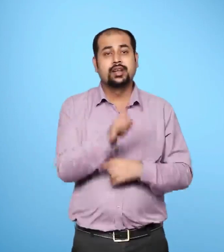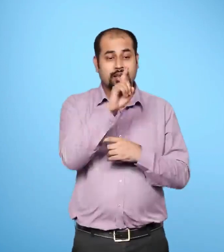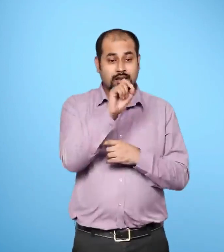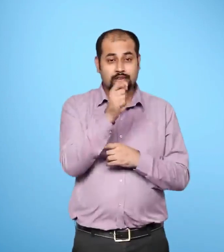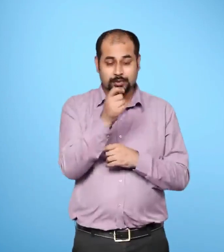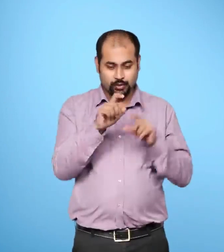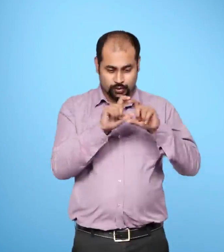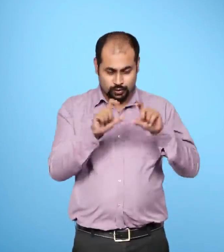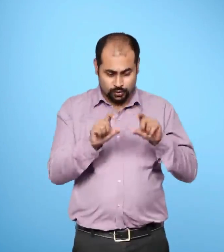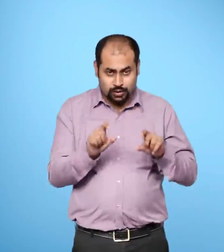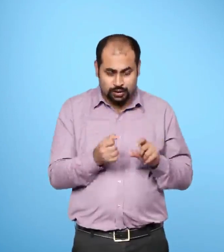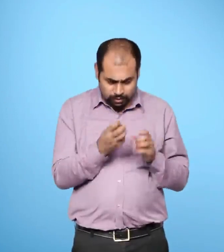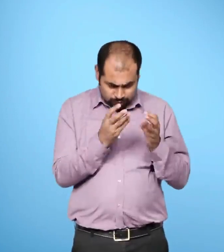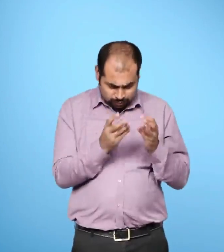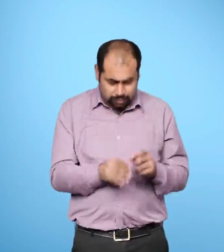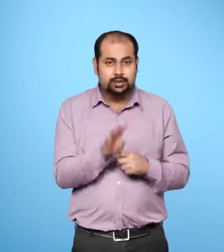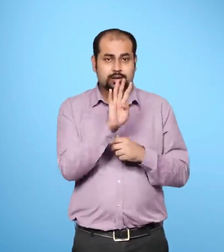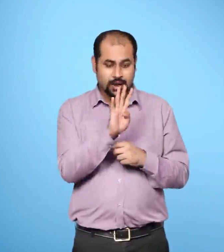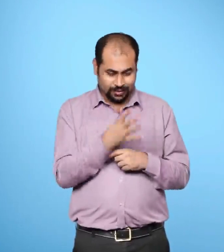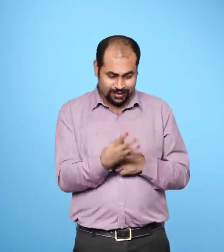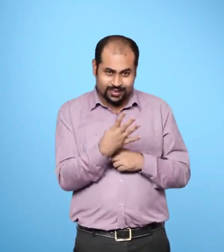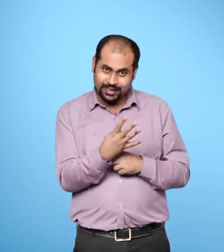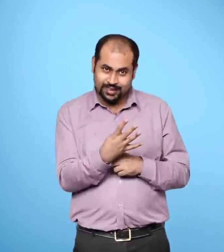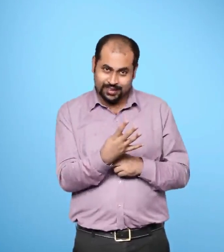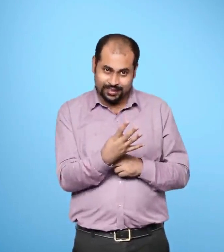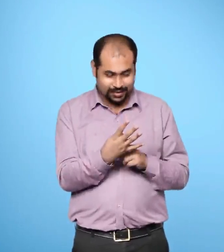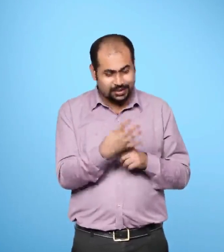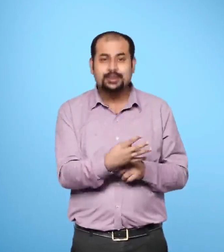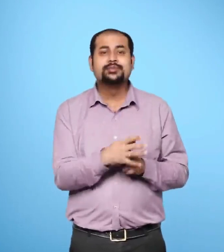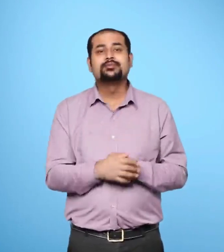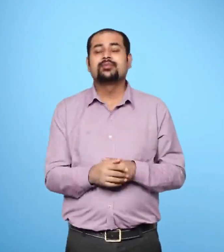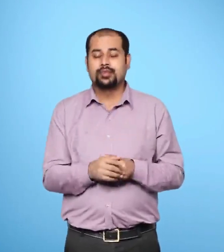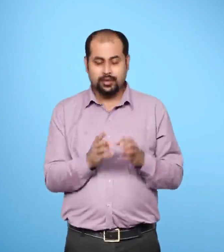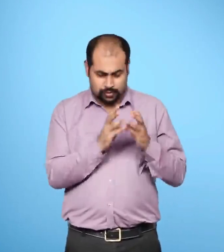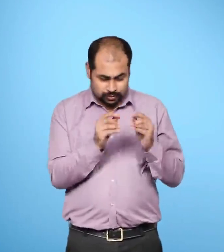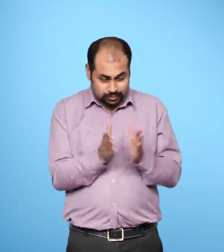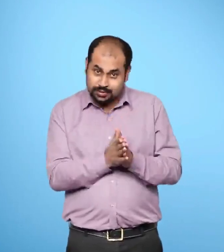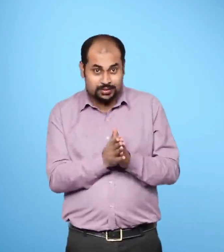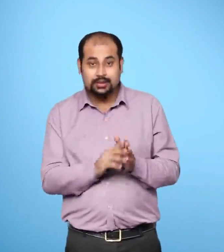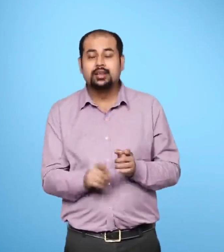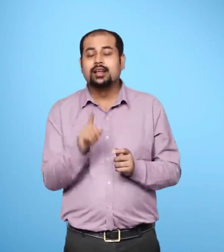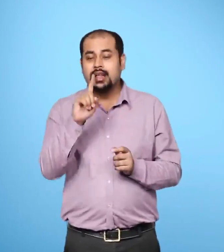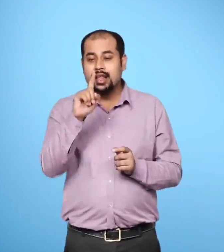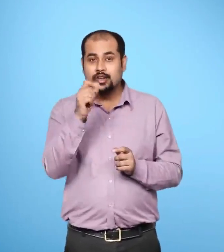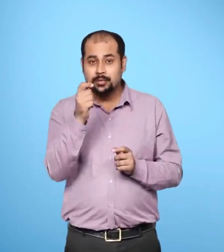4 10-rupee notes, 5 1-rupee coins and empty space for answer.